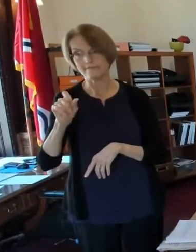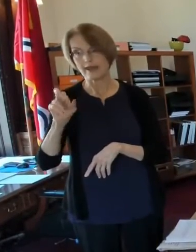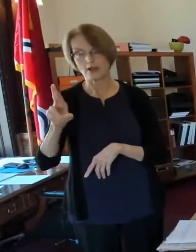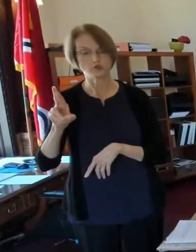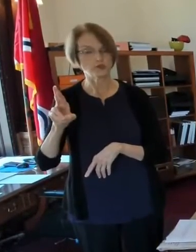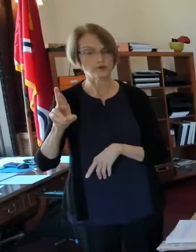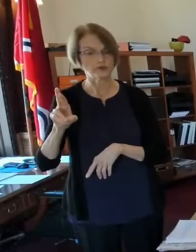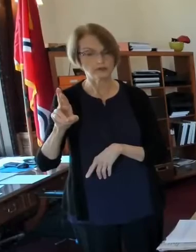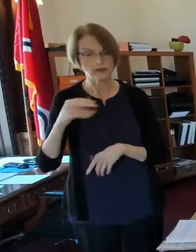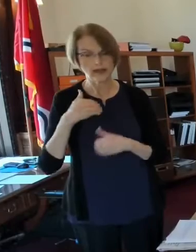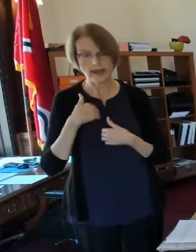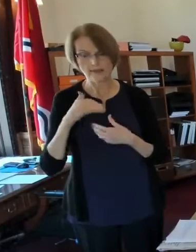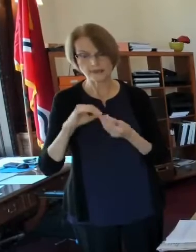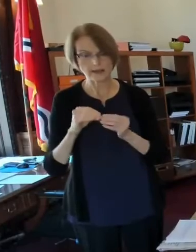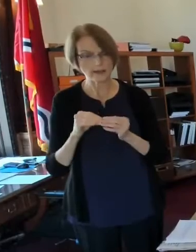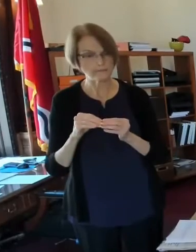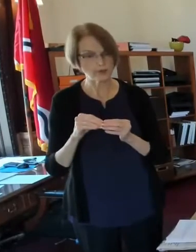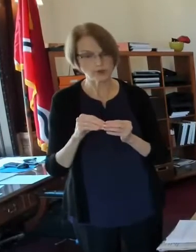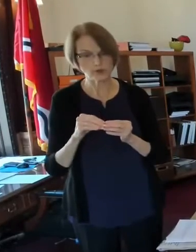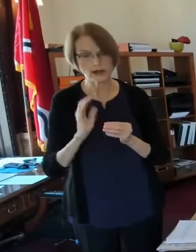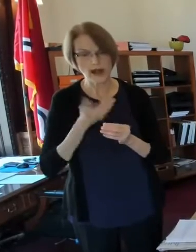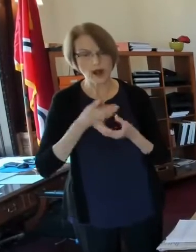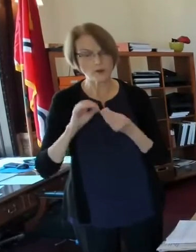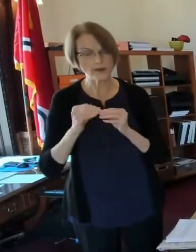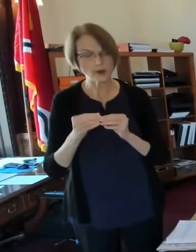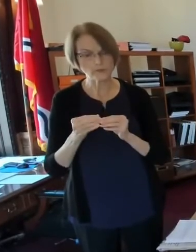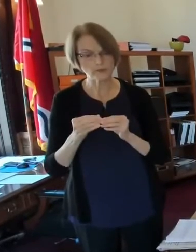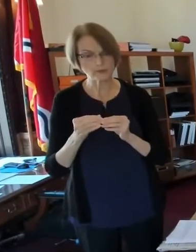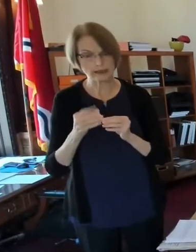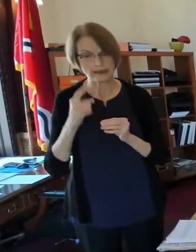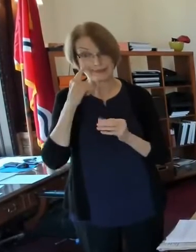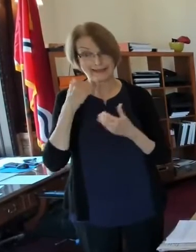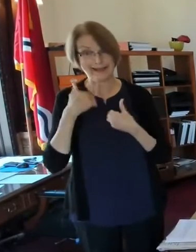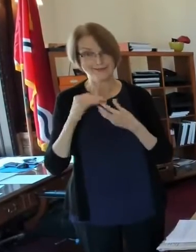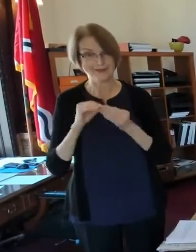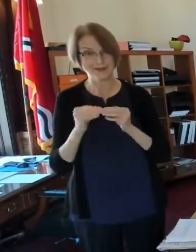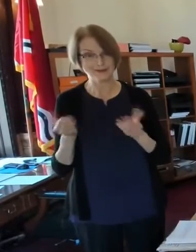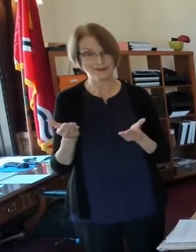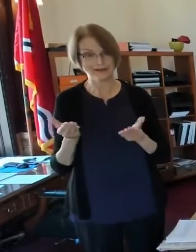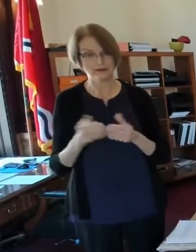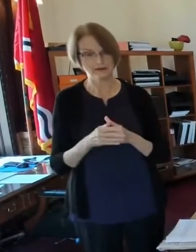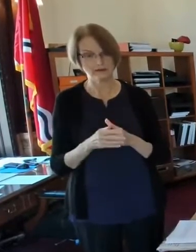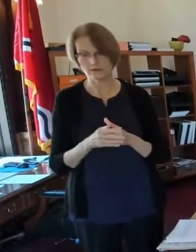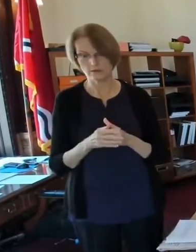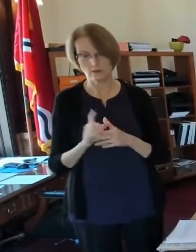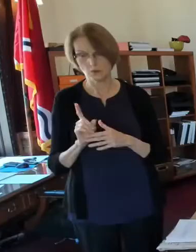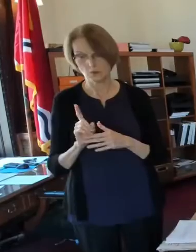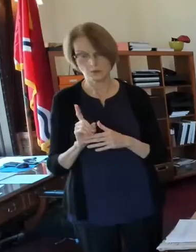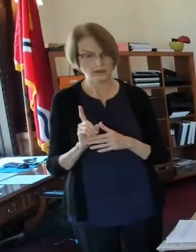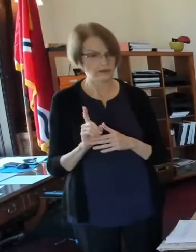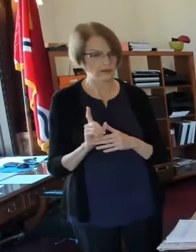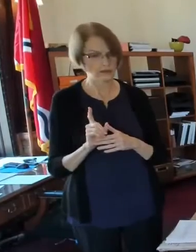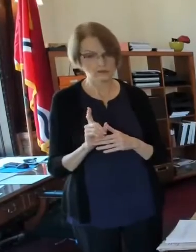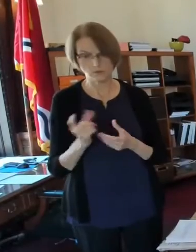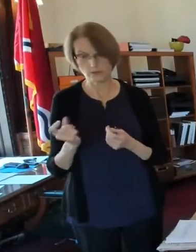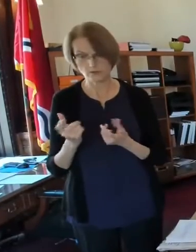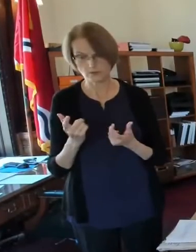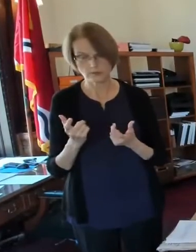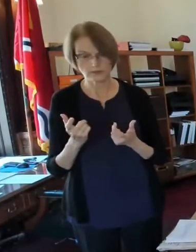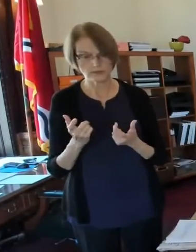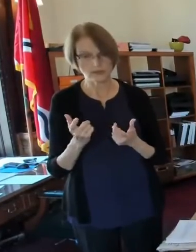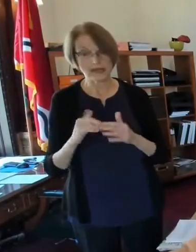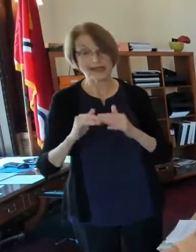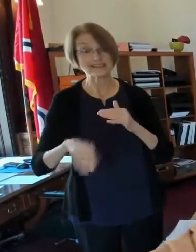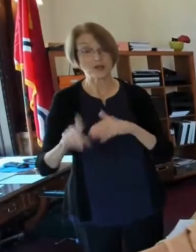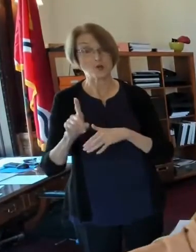here. Ours is, I think I have it here. What did I do with this? It's under